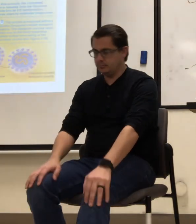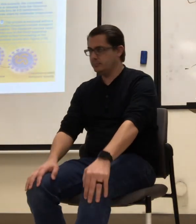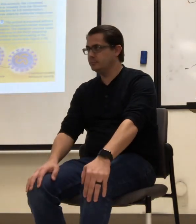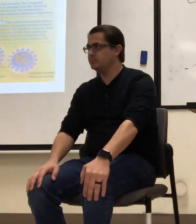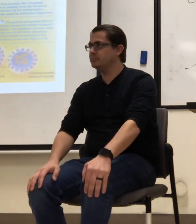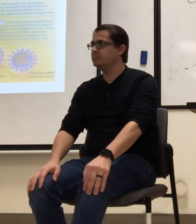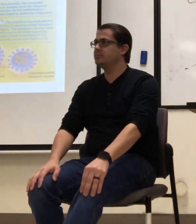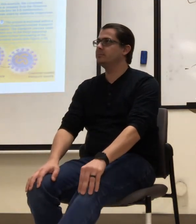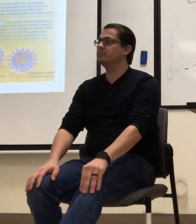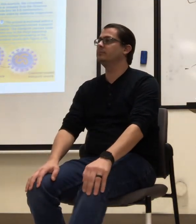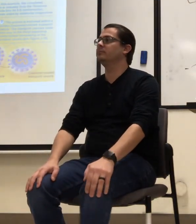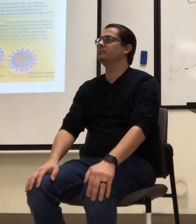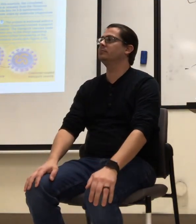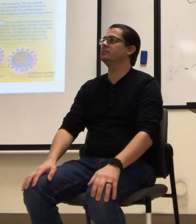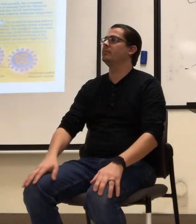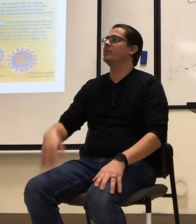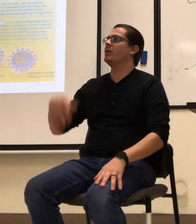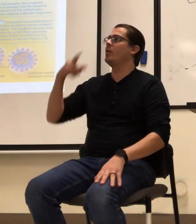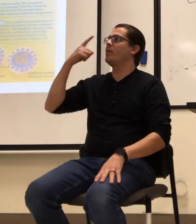before processing.